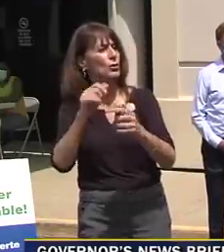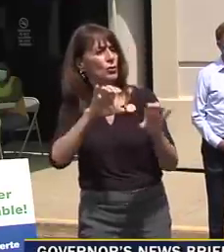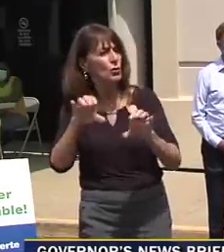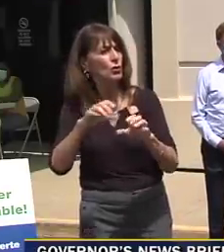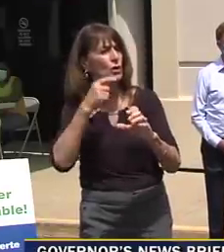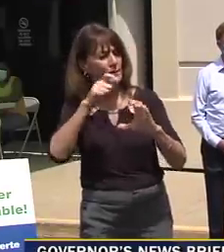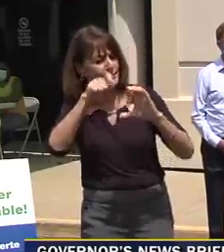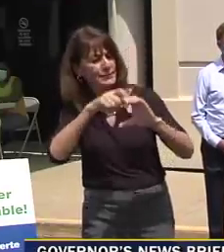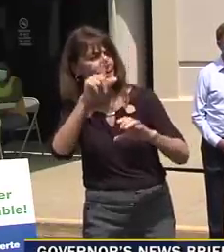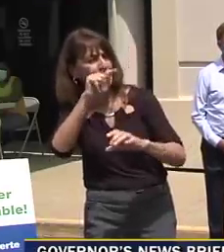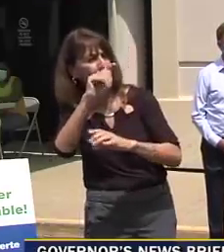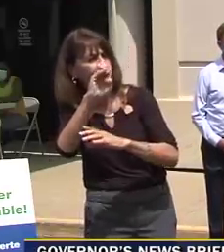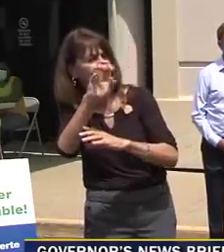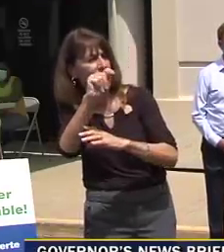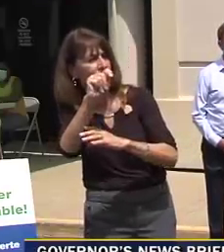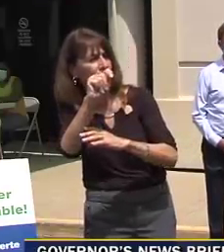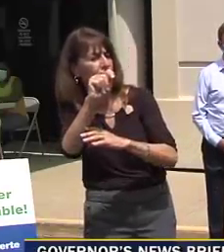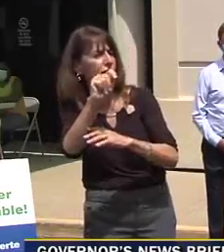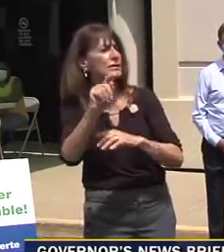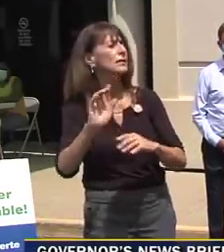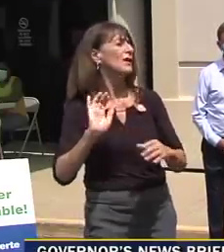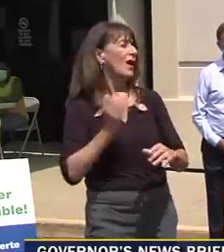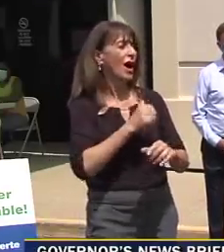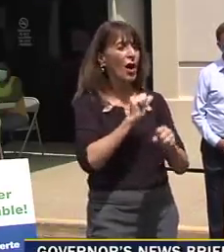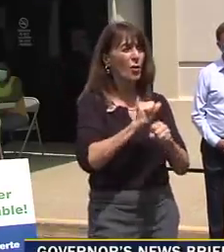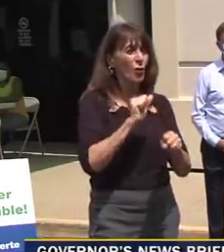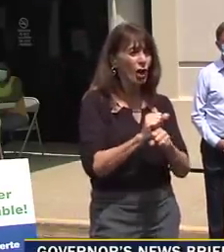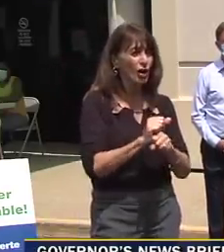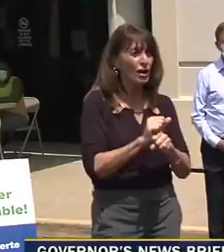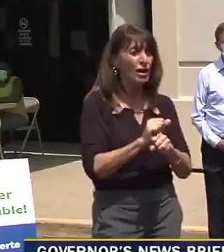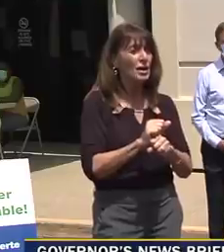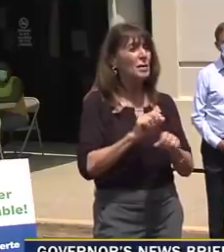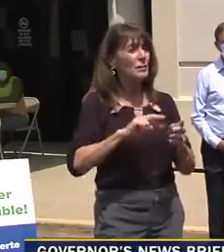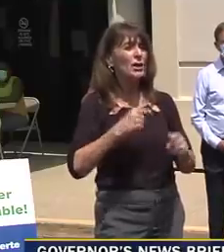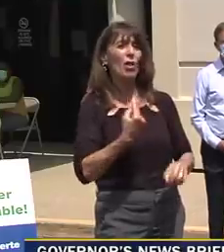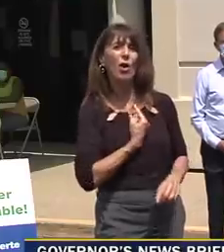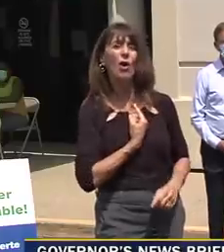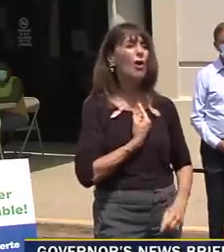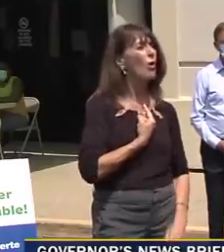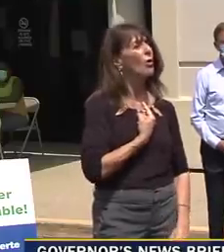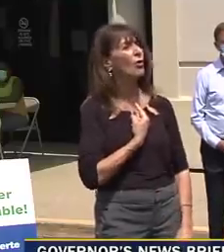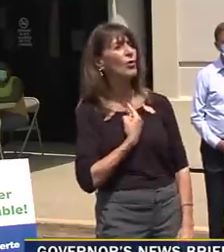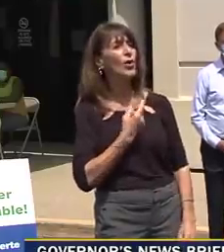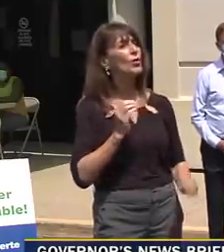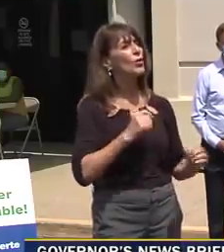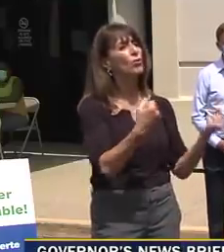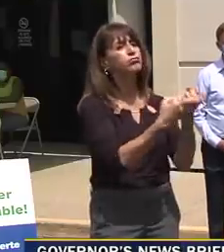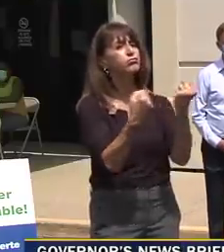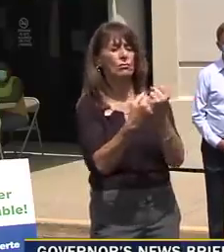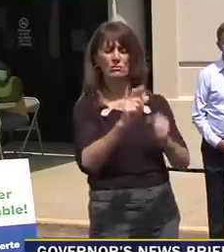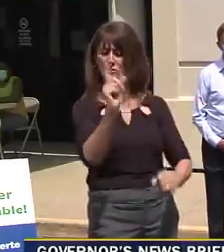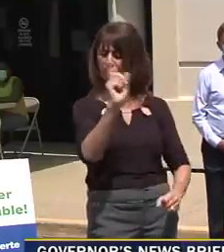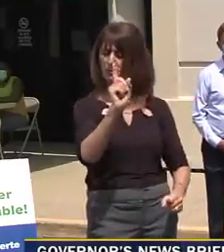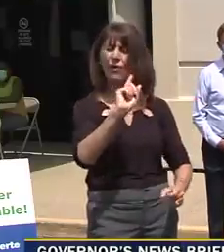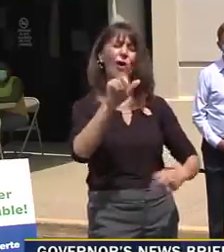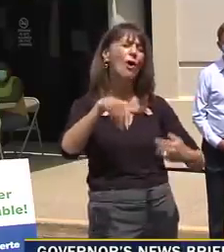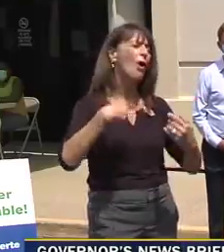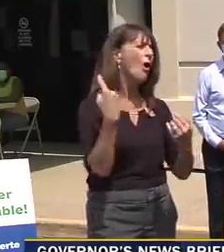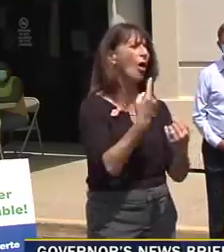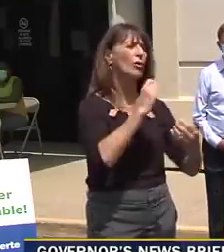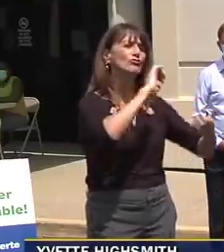As a federally qualified health center, this work that we've done, we've never done it alone. We've always had well-established partnerships to